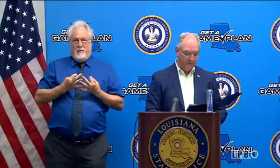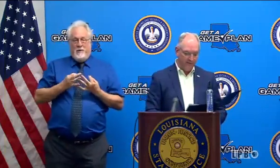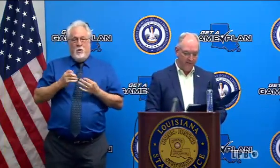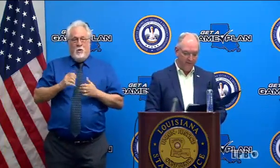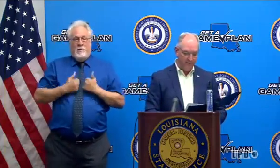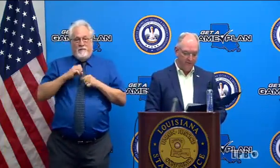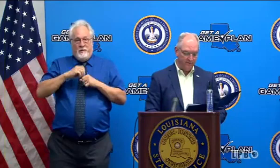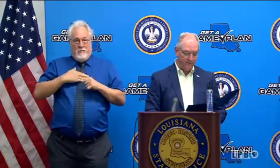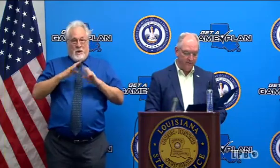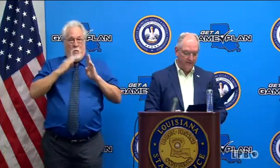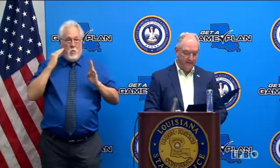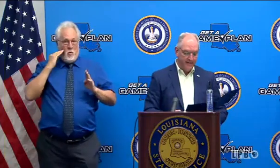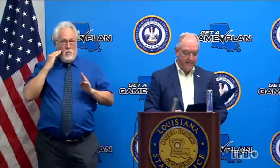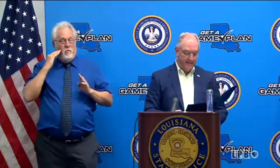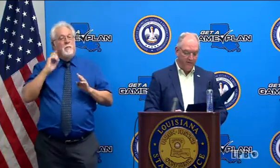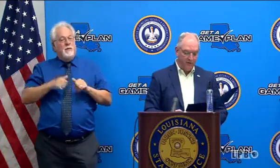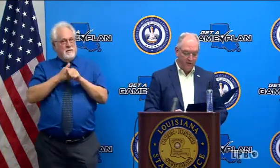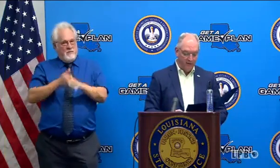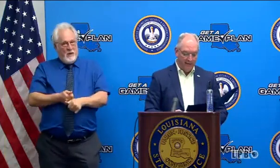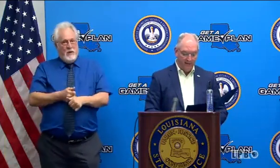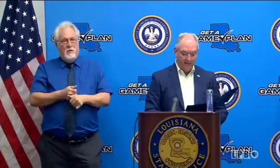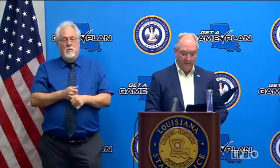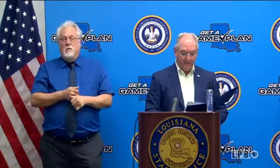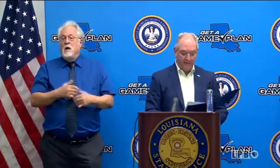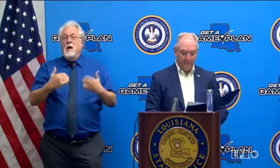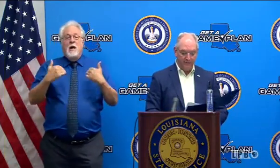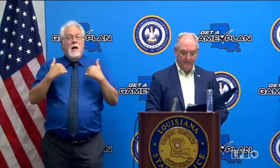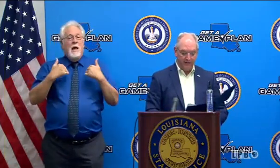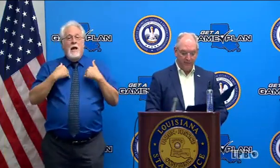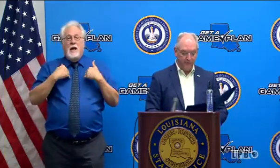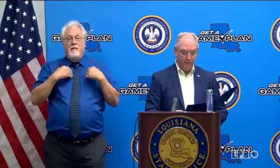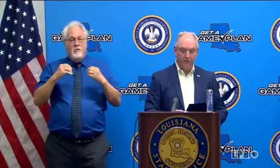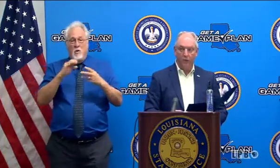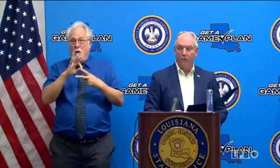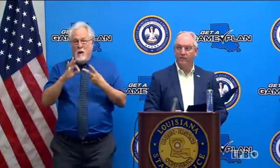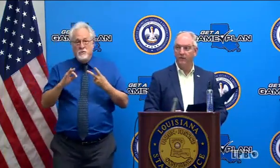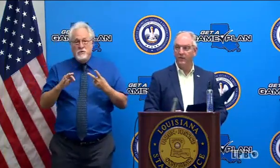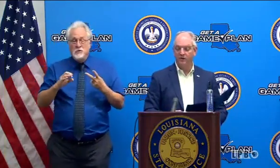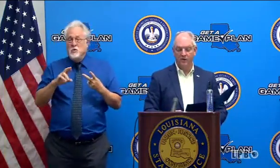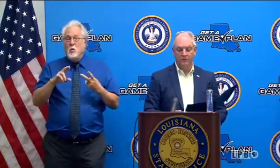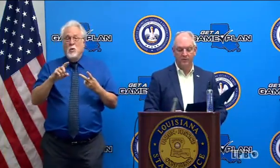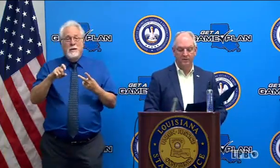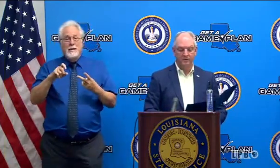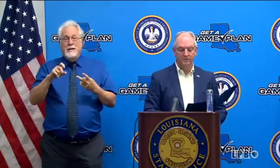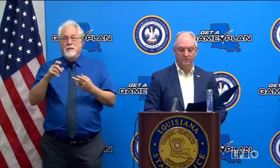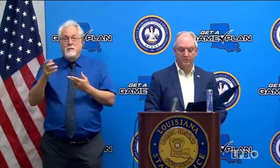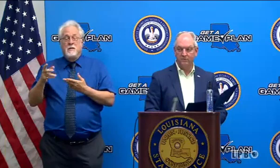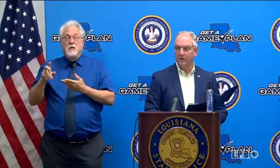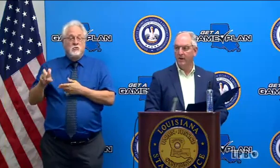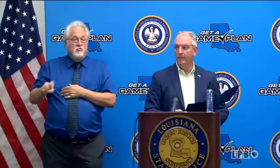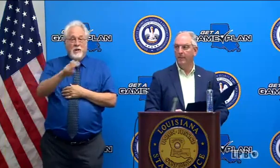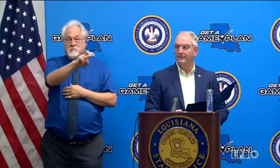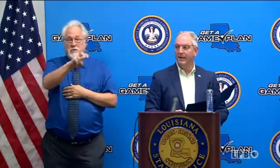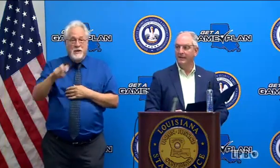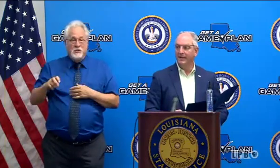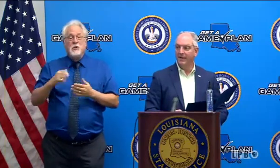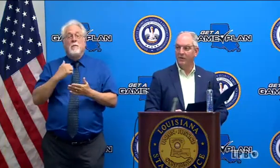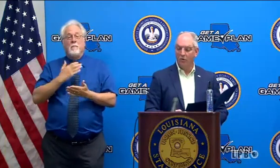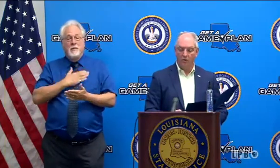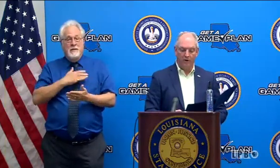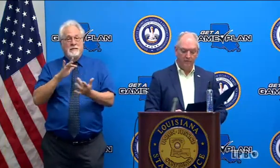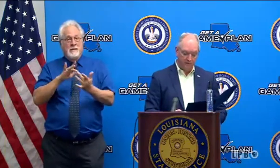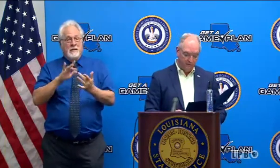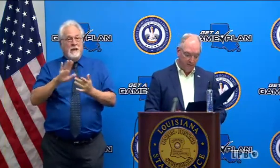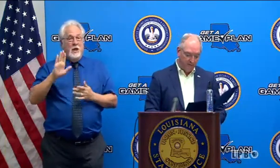follow these mitigation measures. If you don't have any of these options available to you, or if you need transportation assistance, please